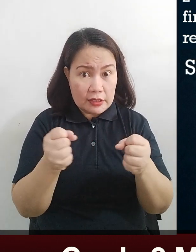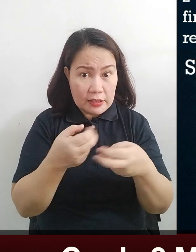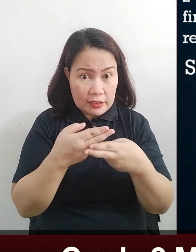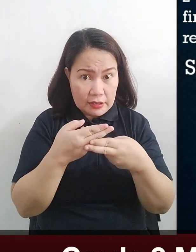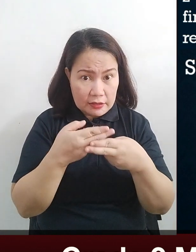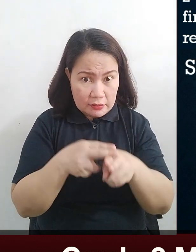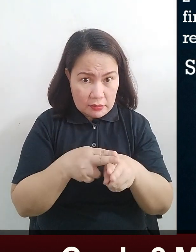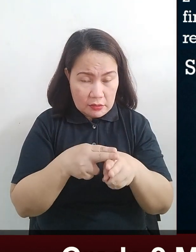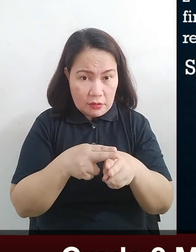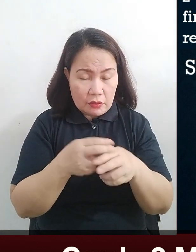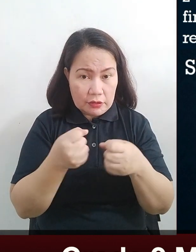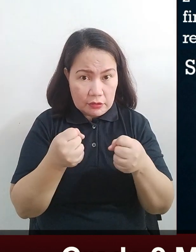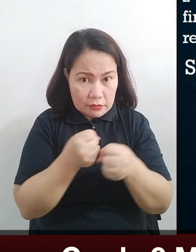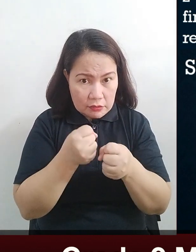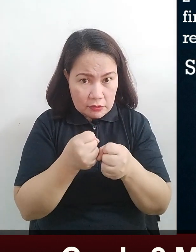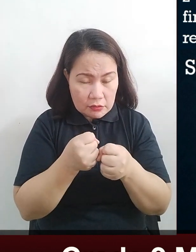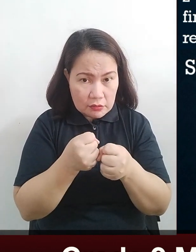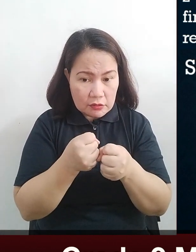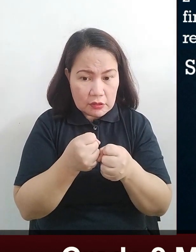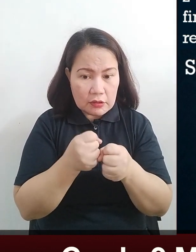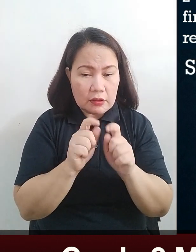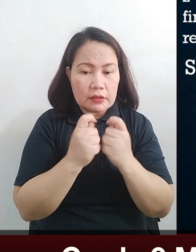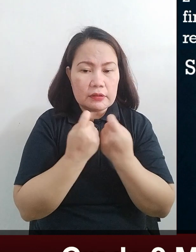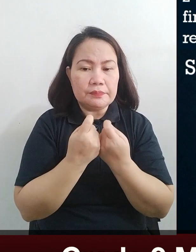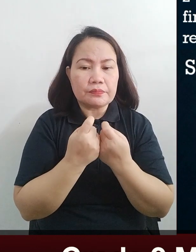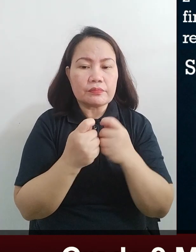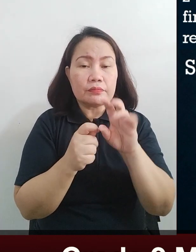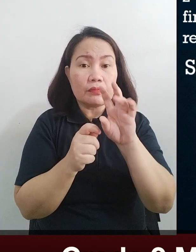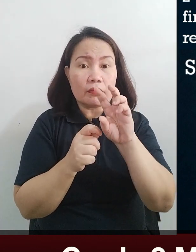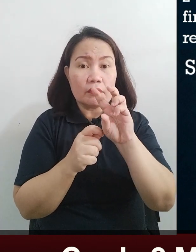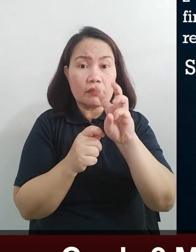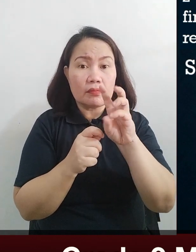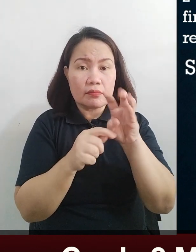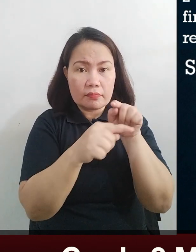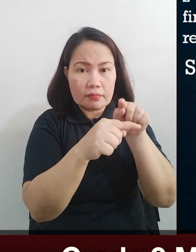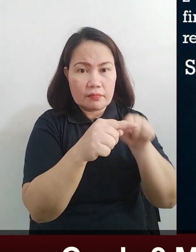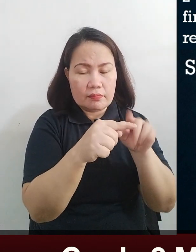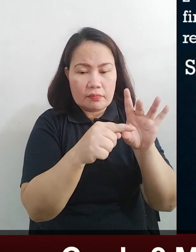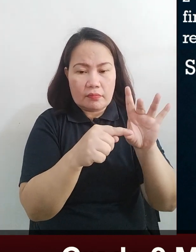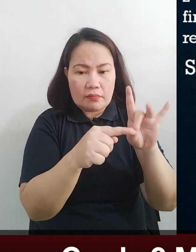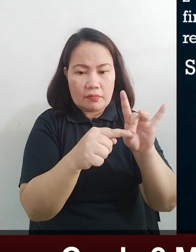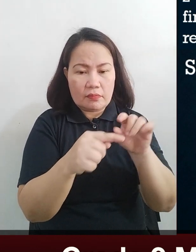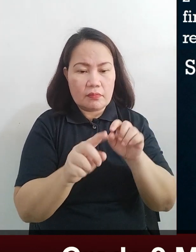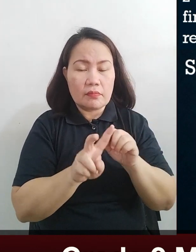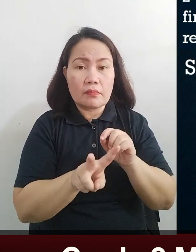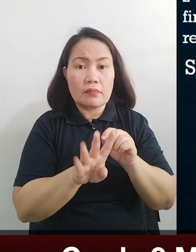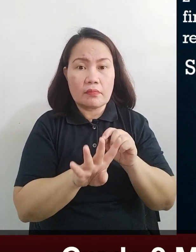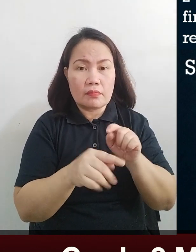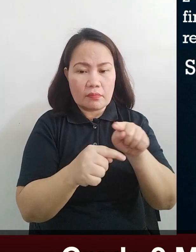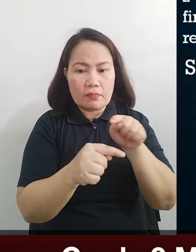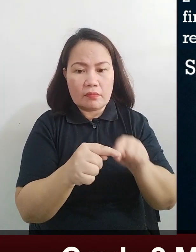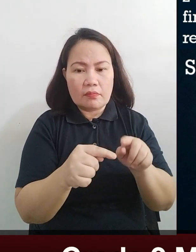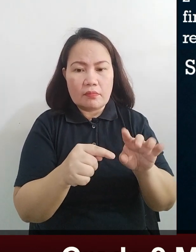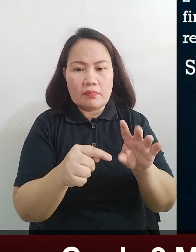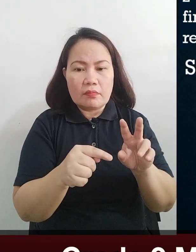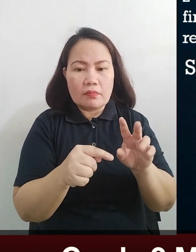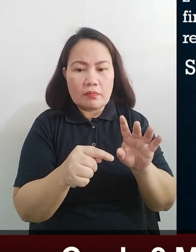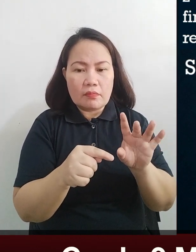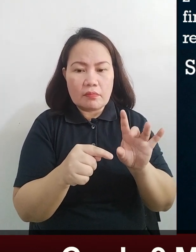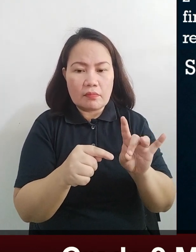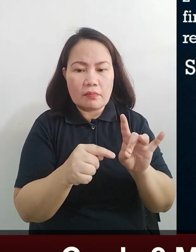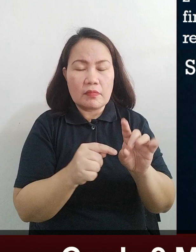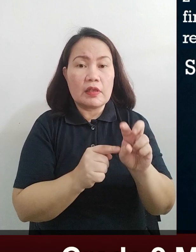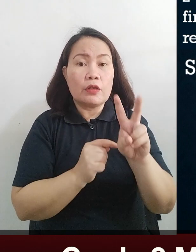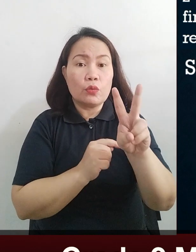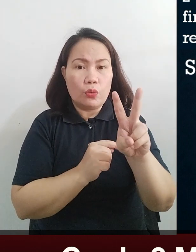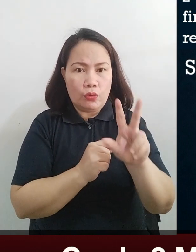By dividing both numerator and denominator by 8. So, 16 divide 8, that is 2. 24 divide 8, that is 3. So,